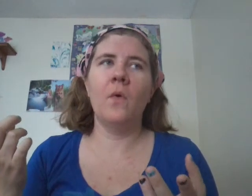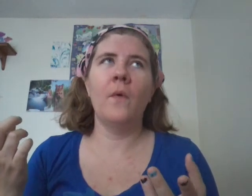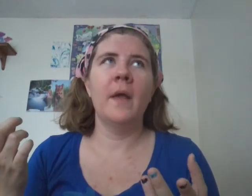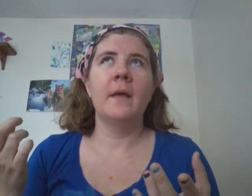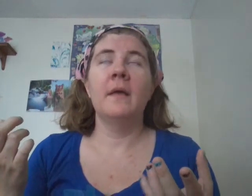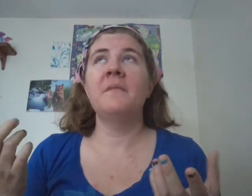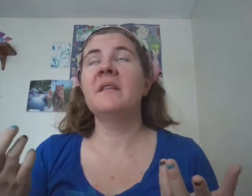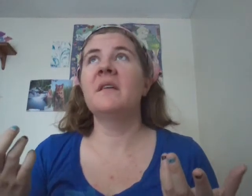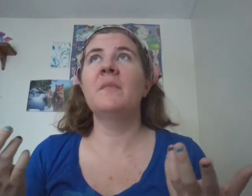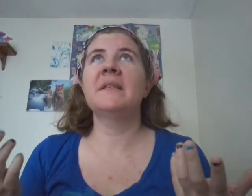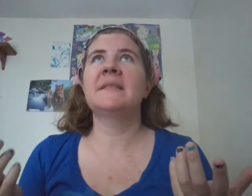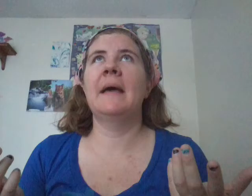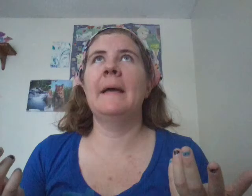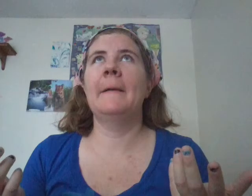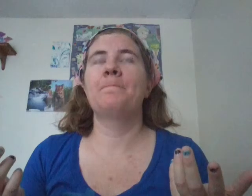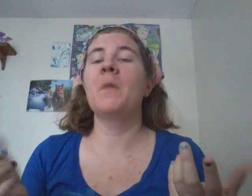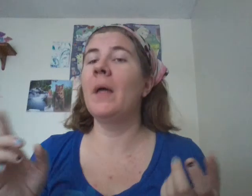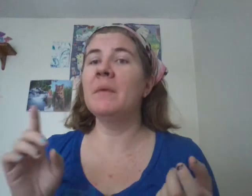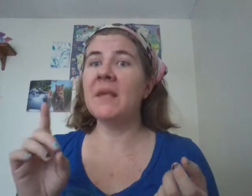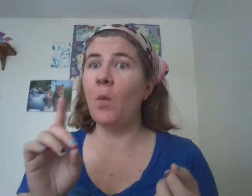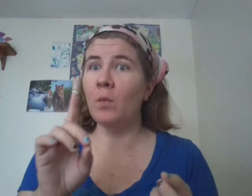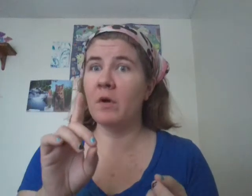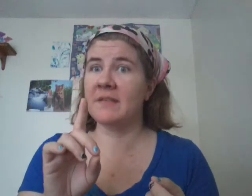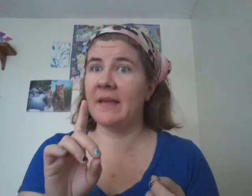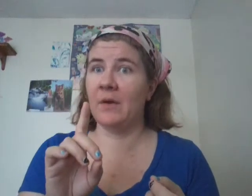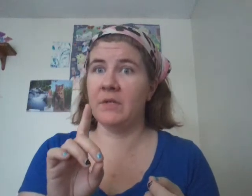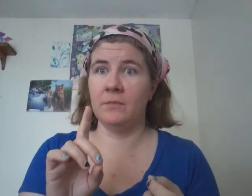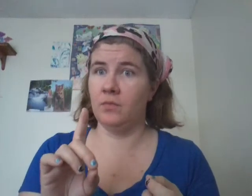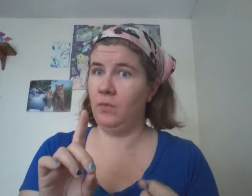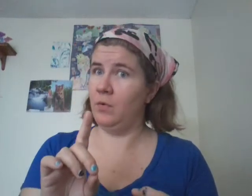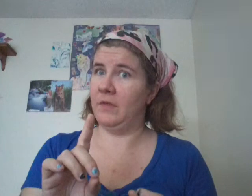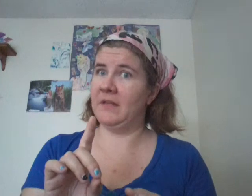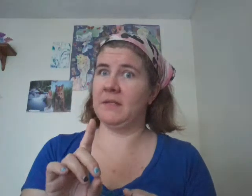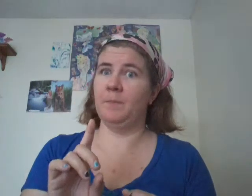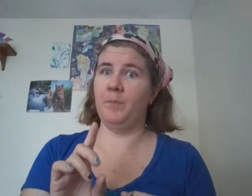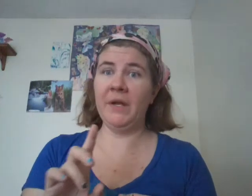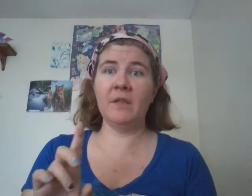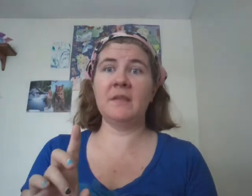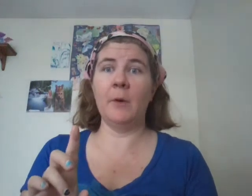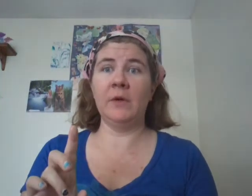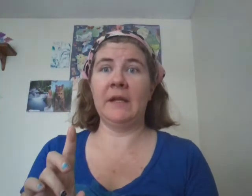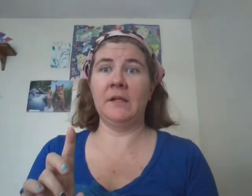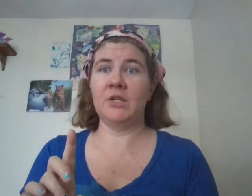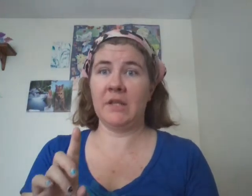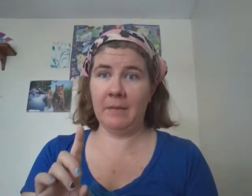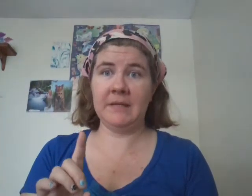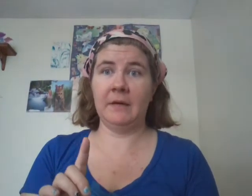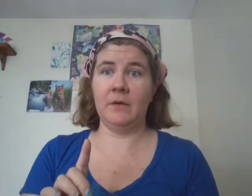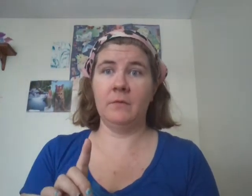So, he might say, you know, I'm missing one word in sign language. Ooh, that's bigger than spoken English. Let me tell you.